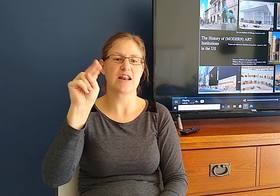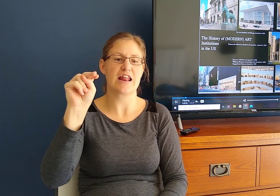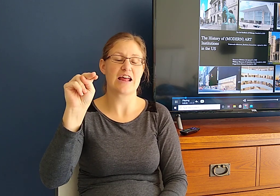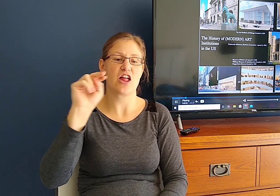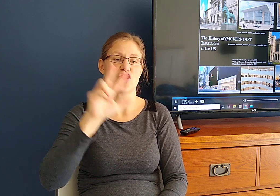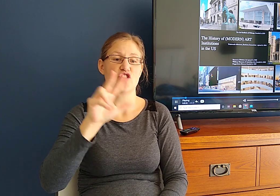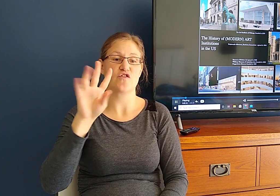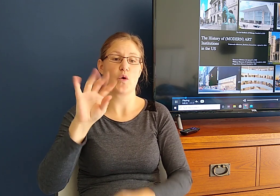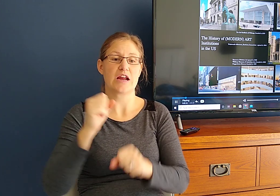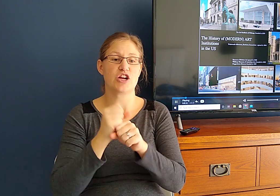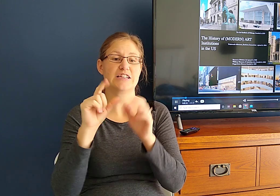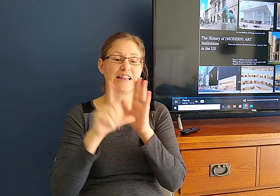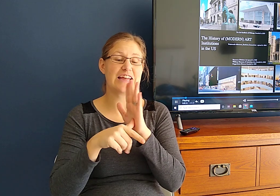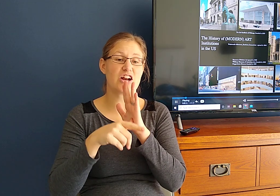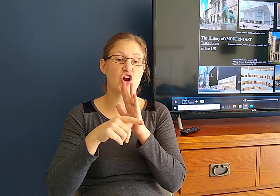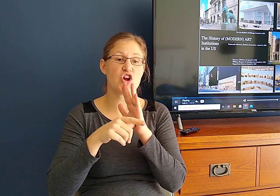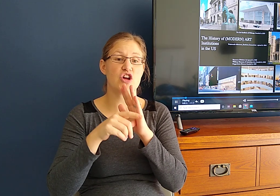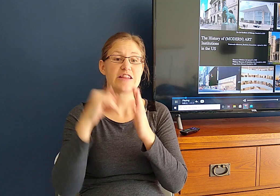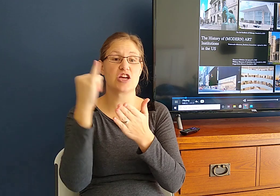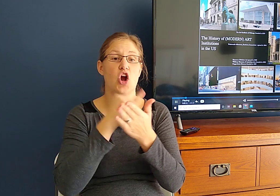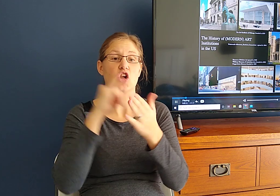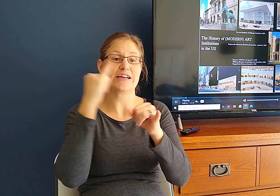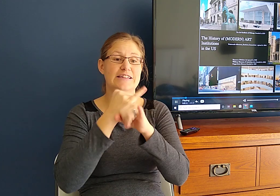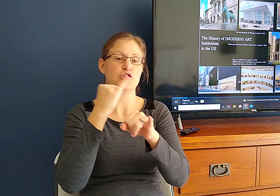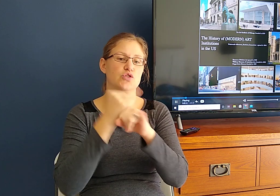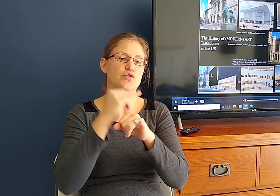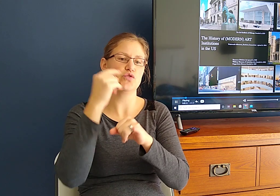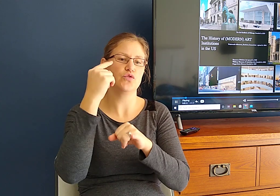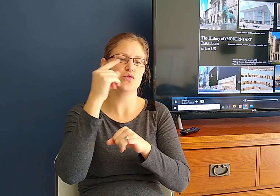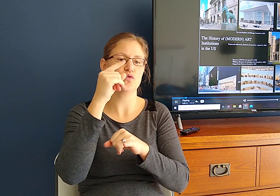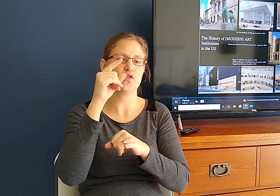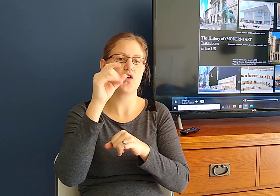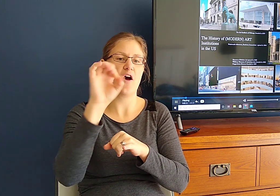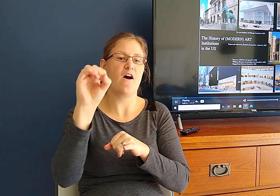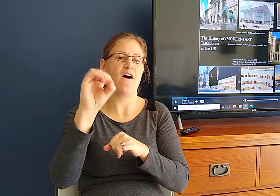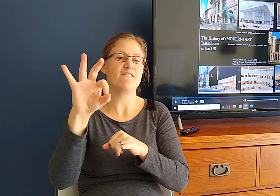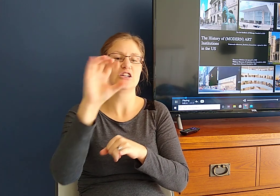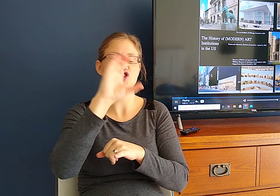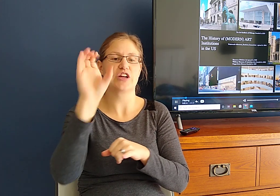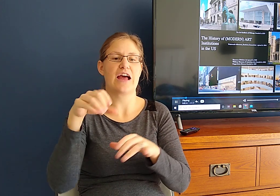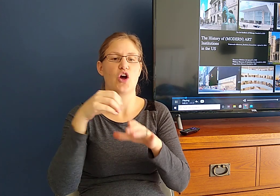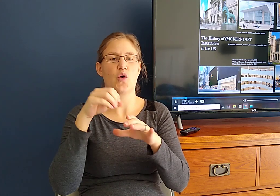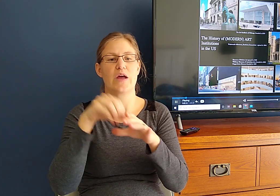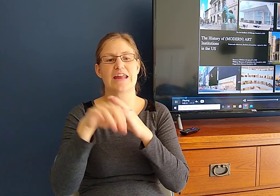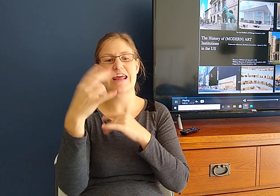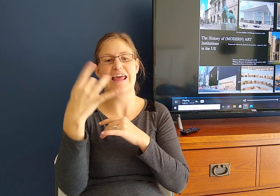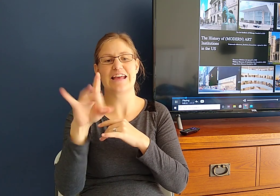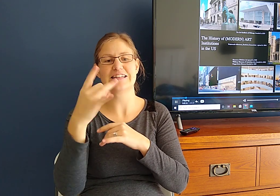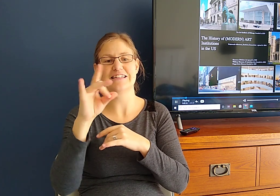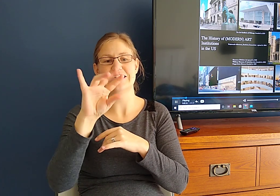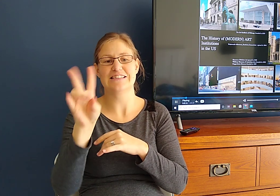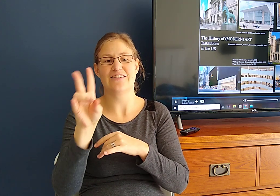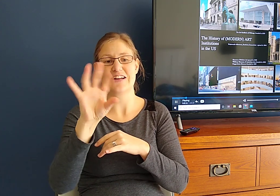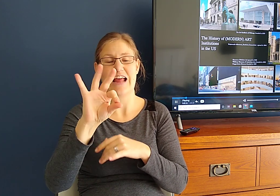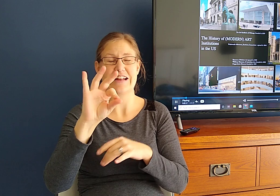Institute of Chicago was founded in 1879 and is one of the oldest and largest art